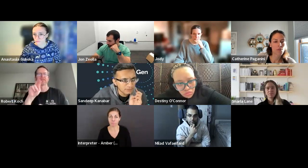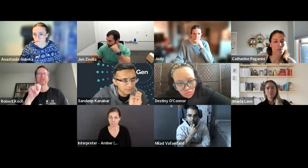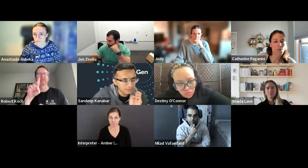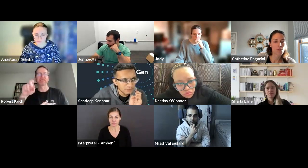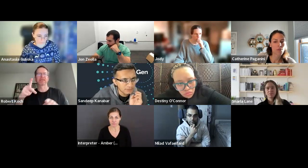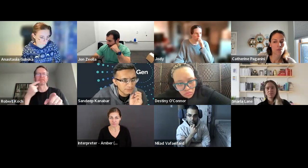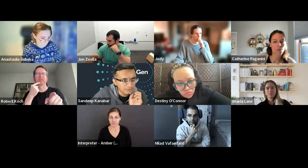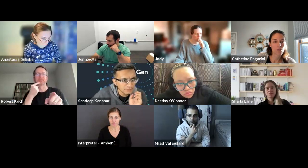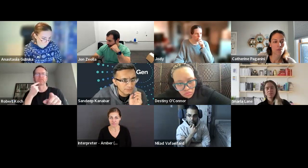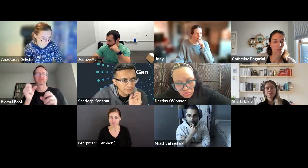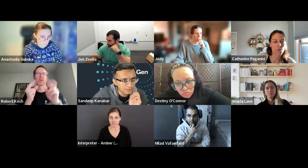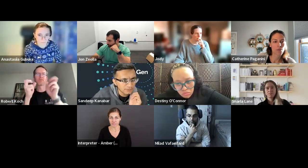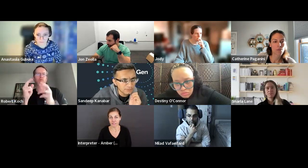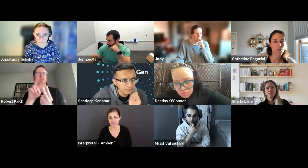GitHub.